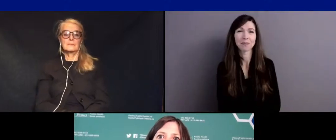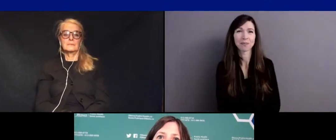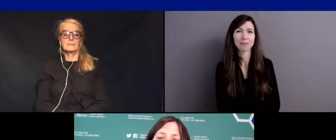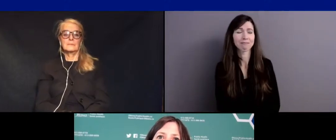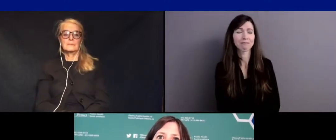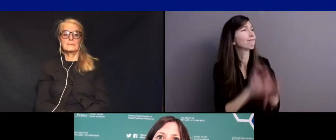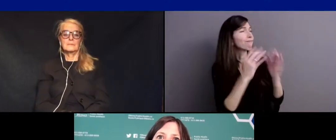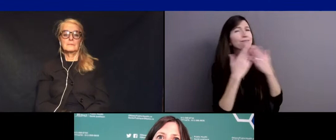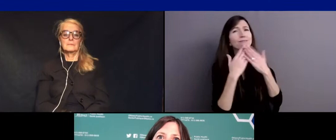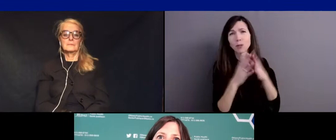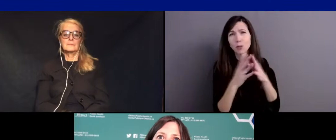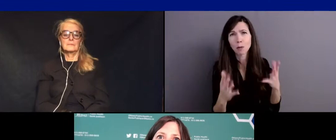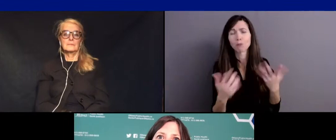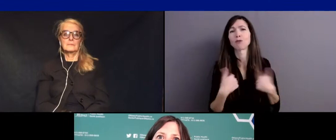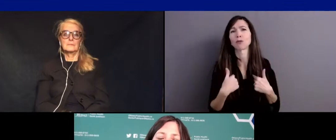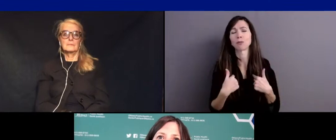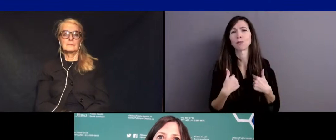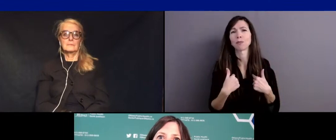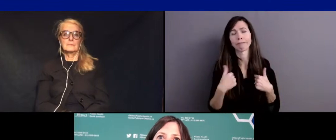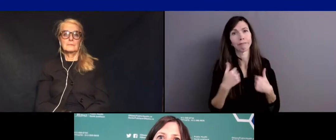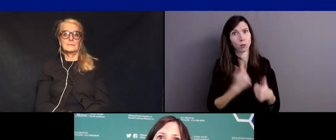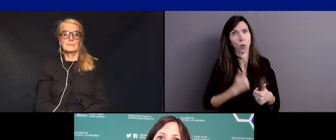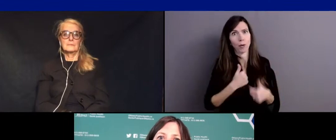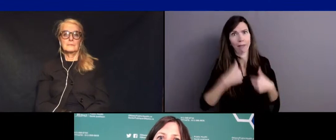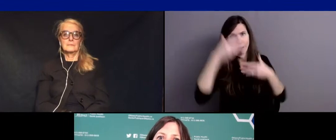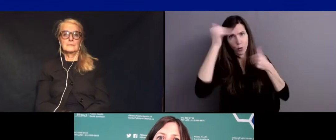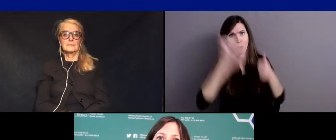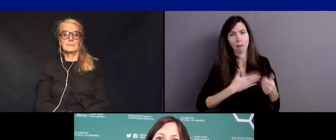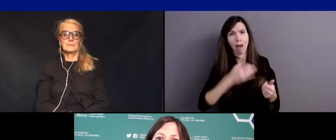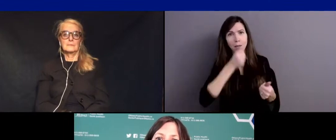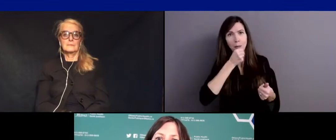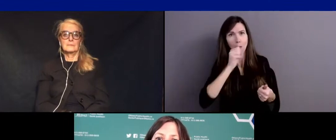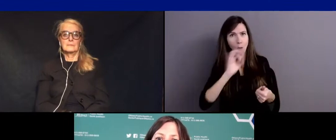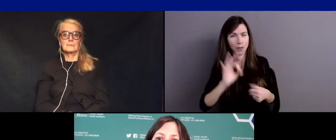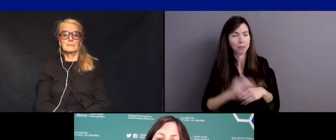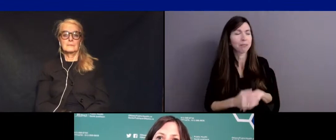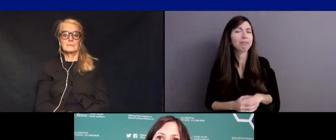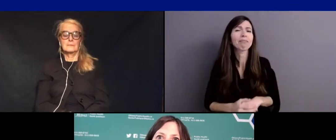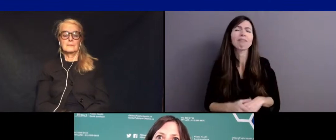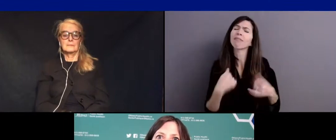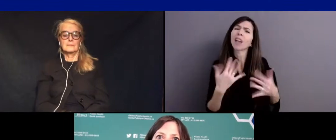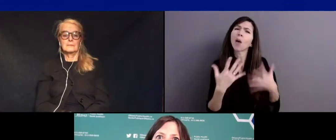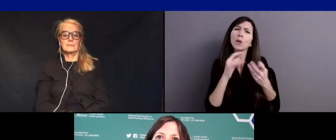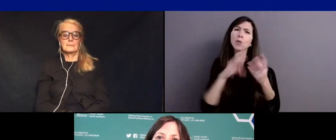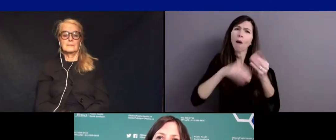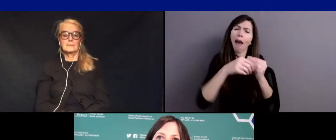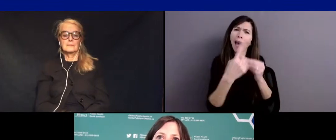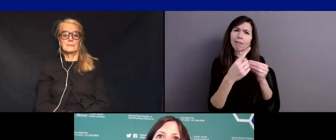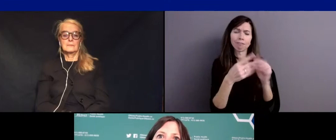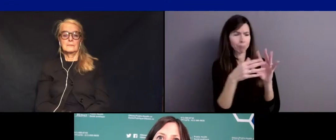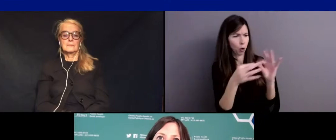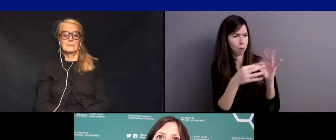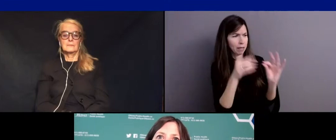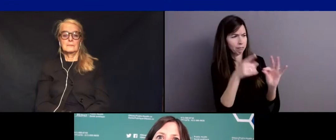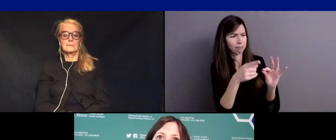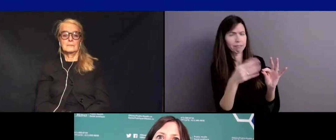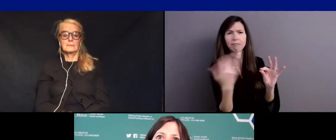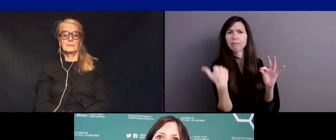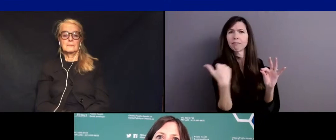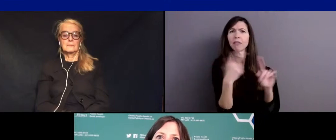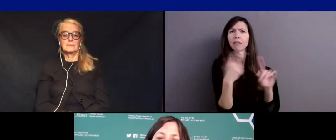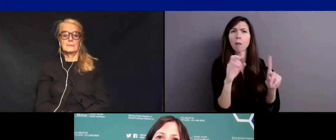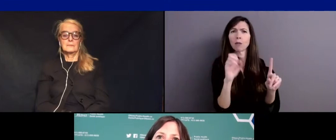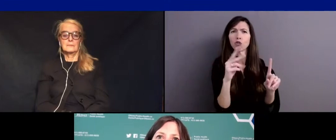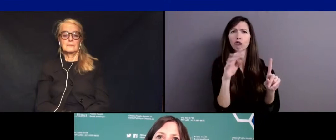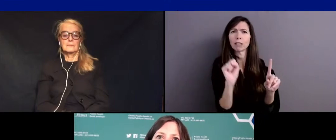Thanks very much. Sorry, I was muted there. Just following up on Chris's comment, you